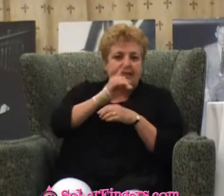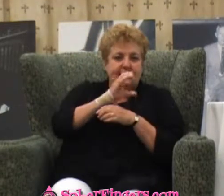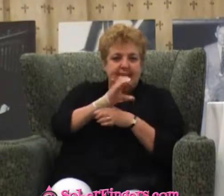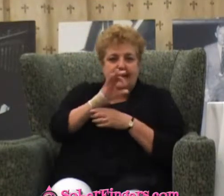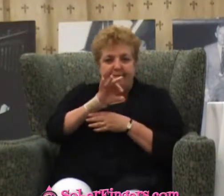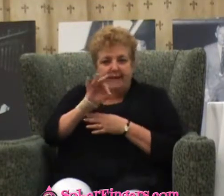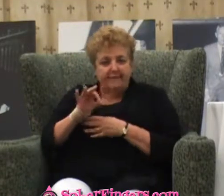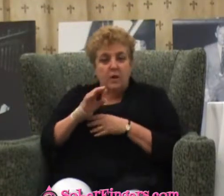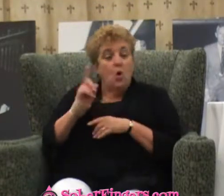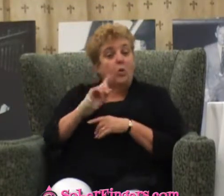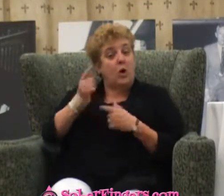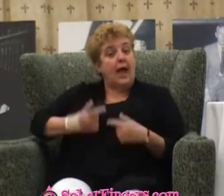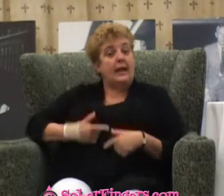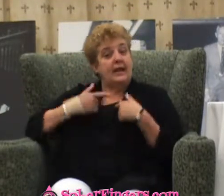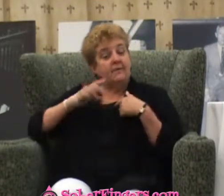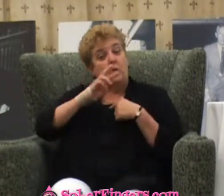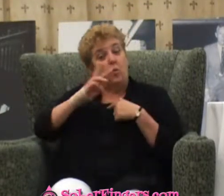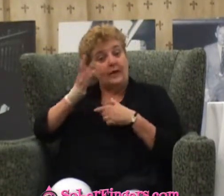live on the west side of LA, they do it for the trust fund.